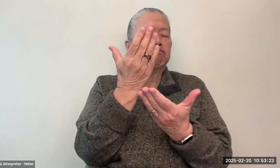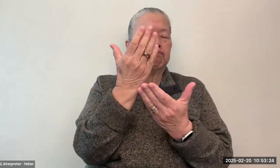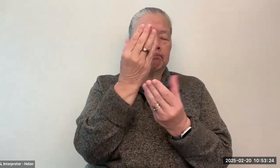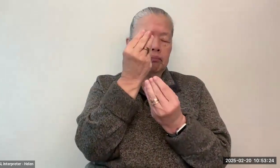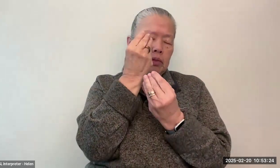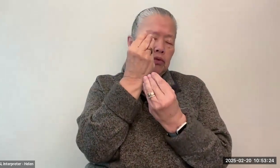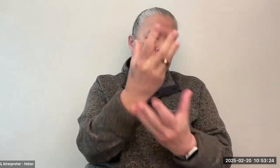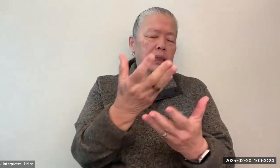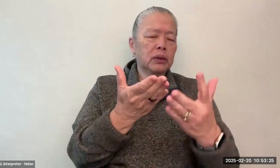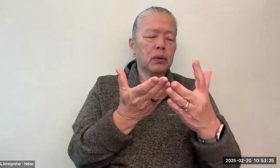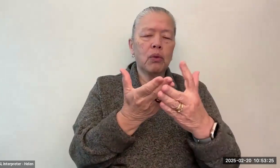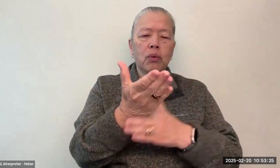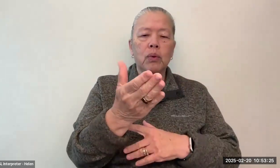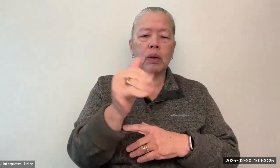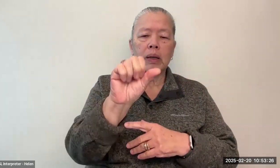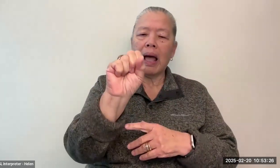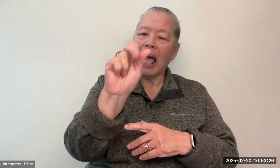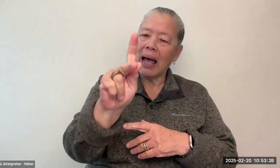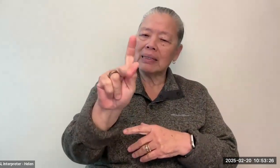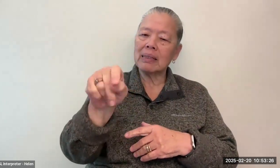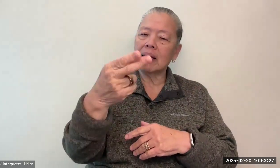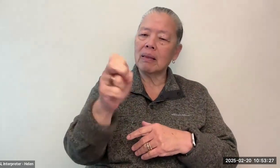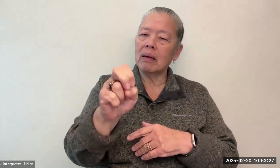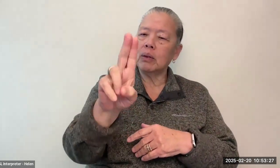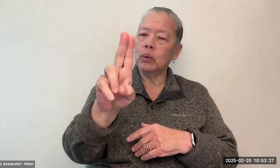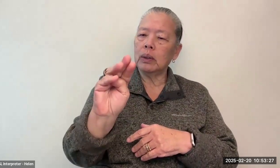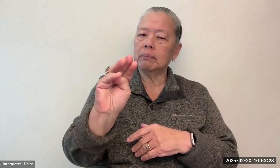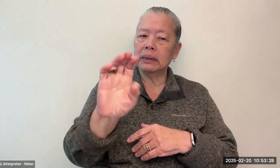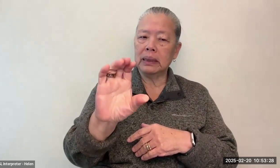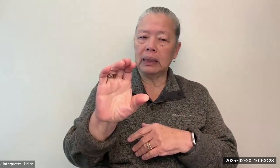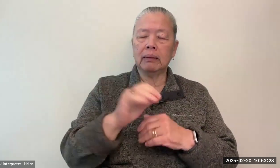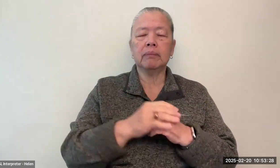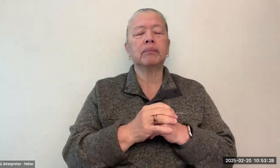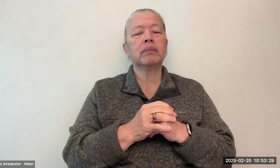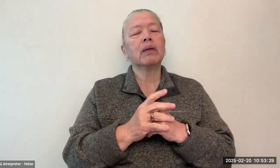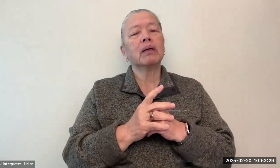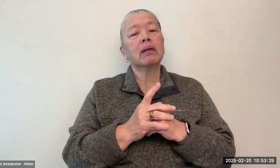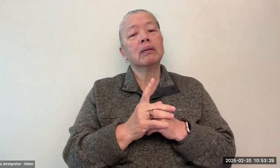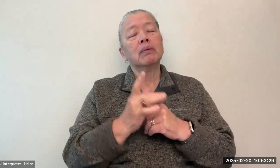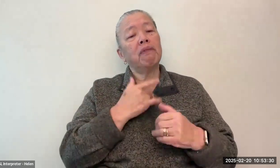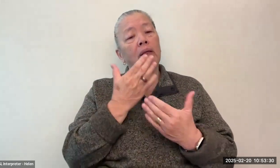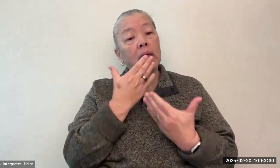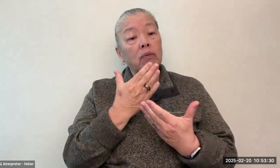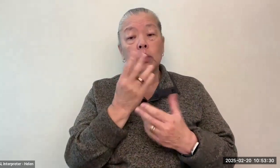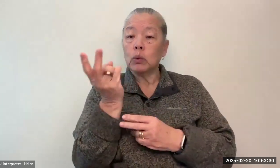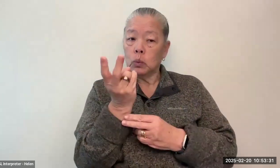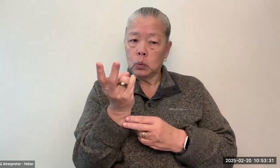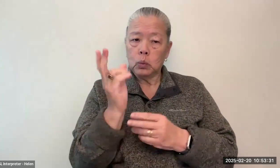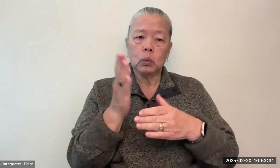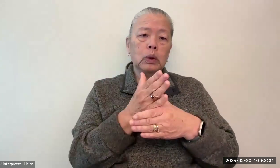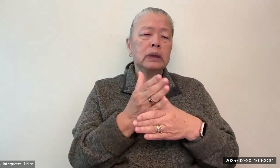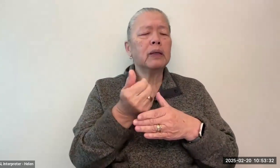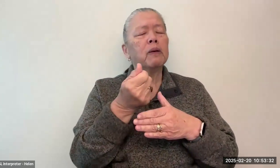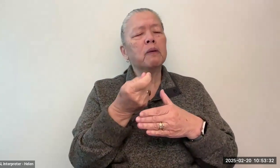shared via Ask the UMC. We're grateful that today they will share with us some